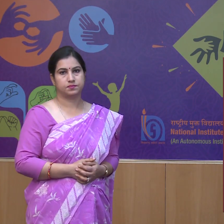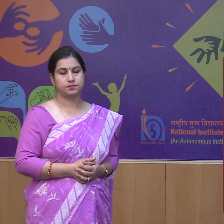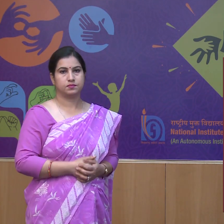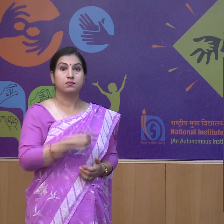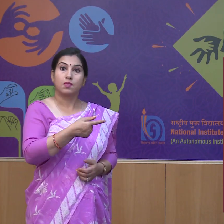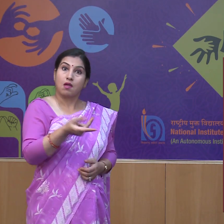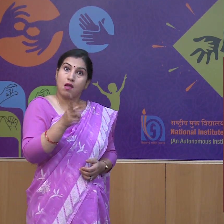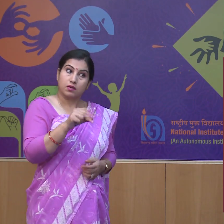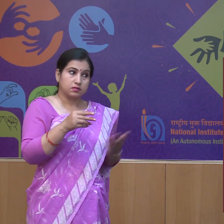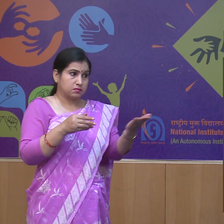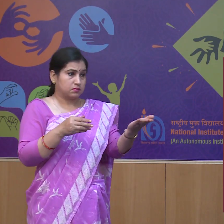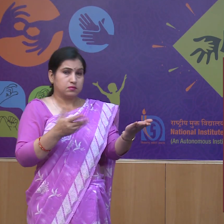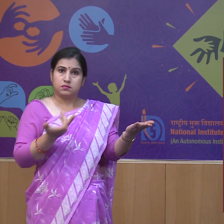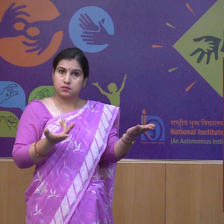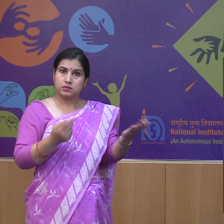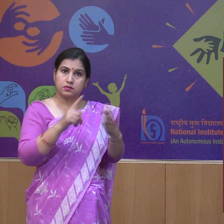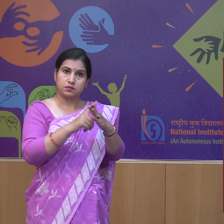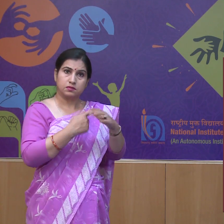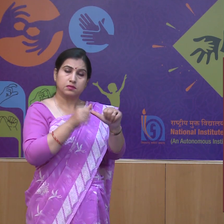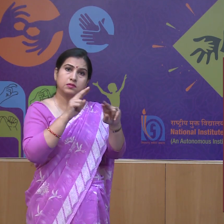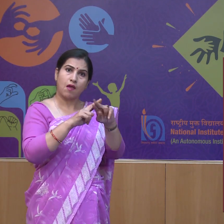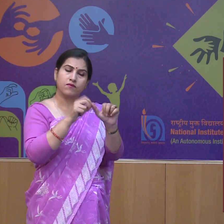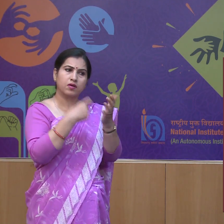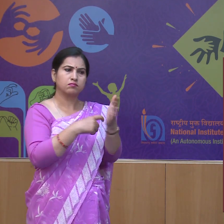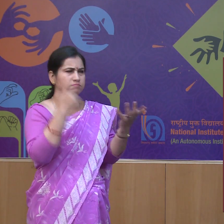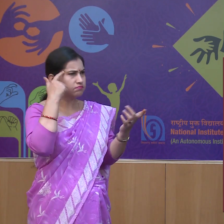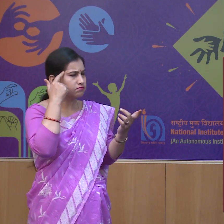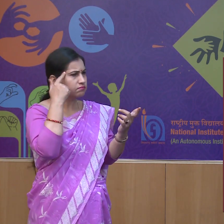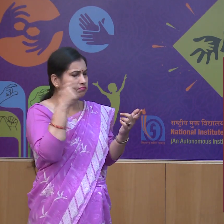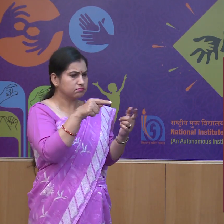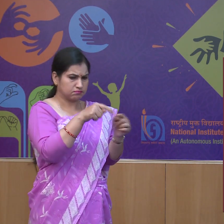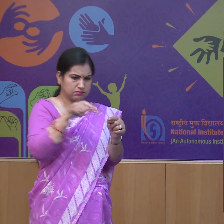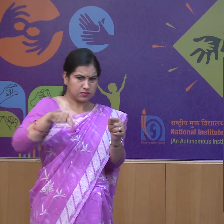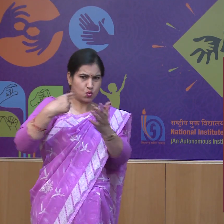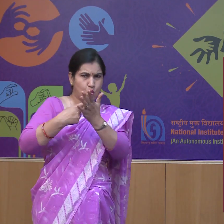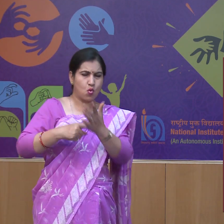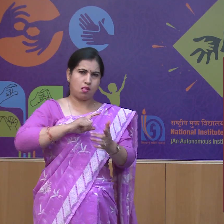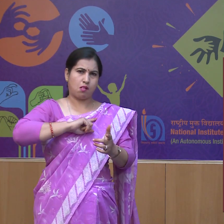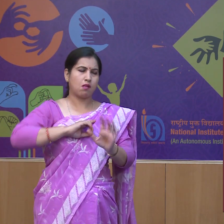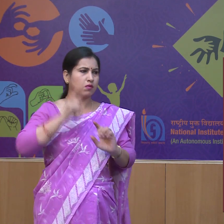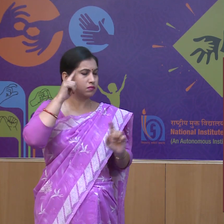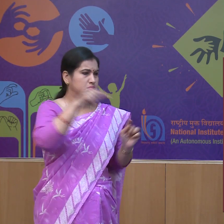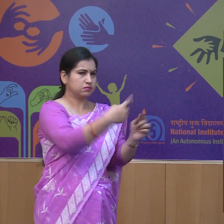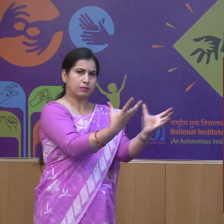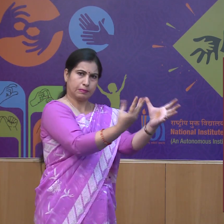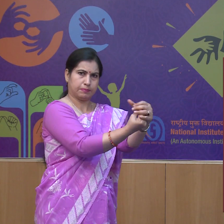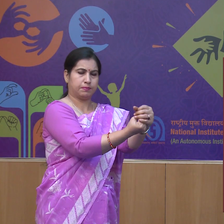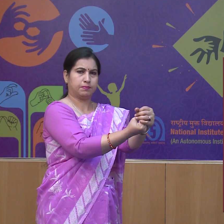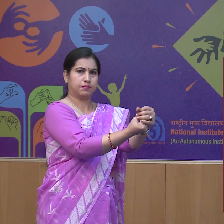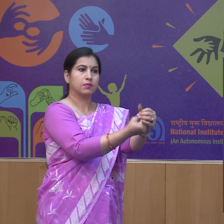Against this, Mir Jafar made alliance with the Nawab of Awadh and